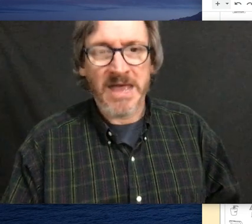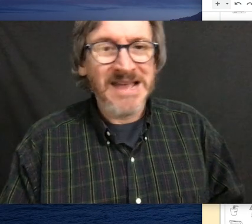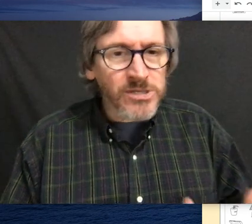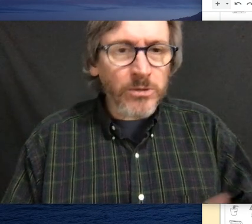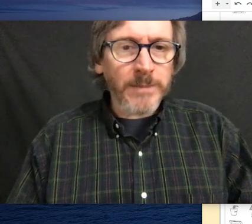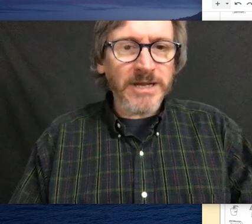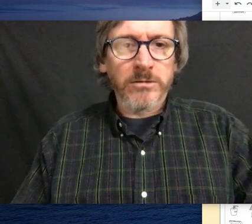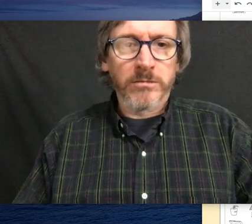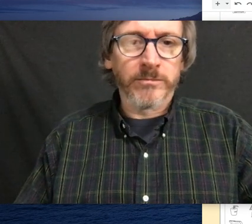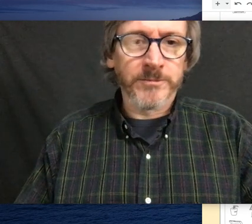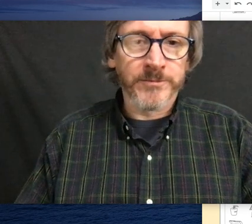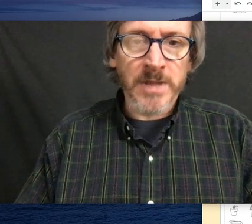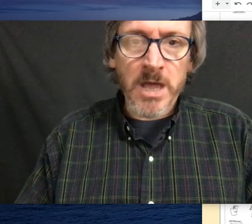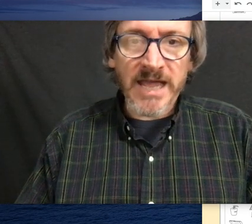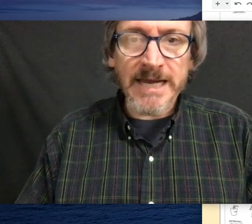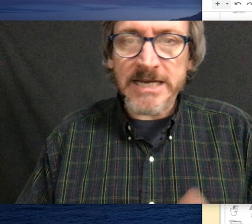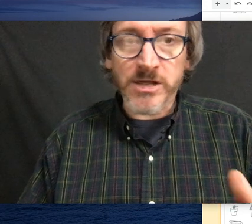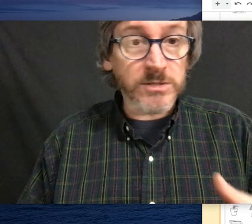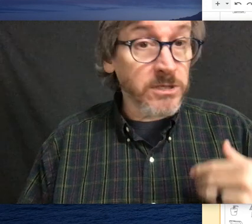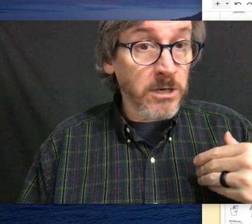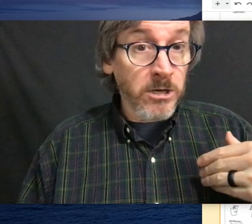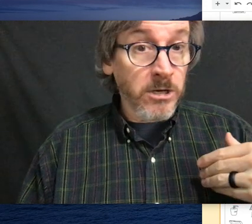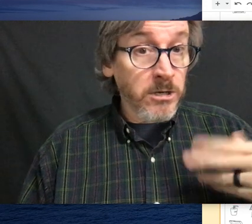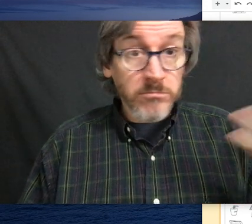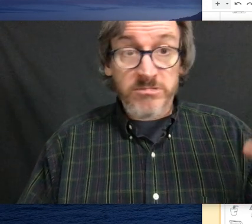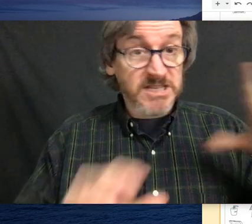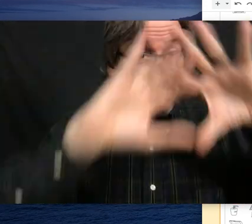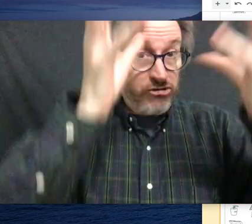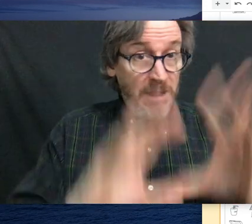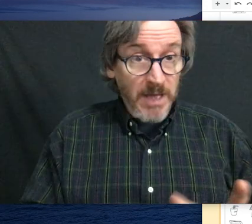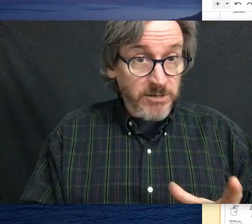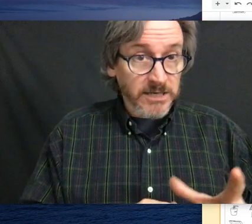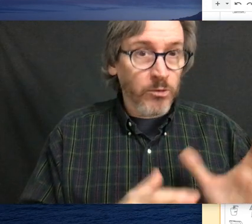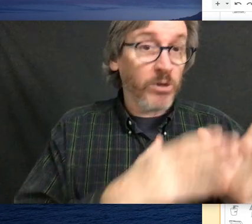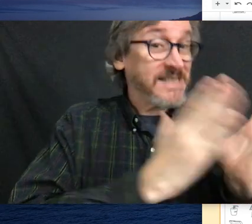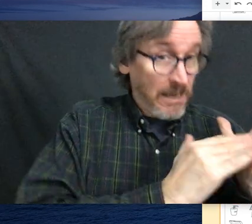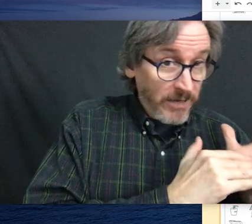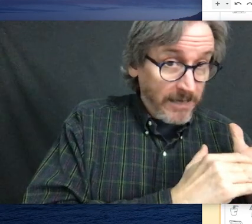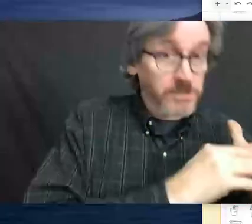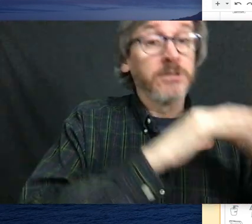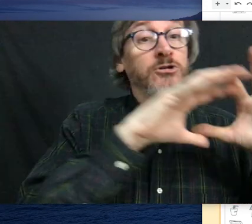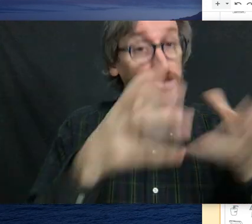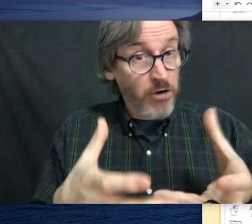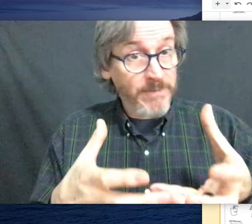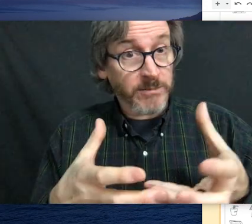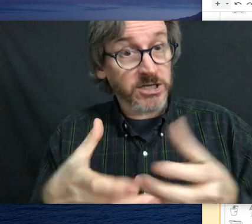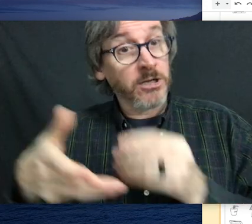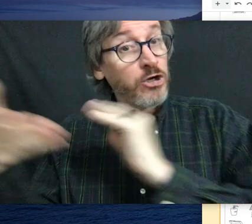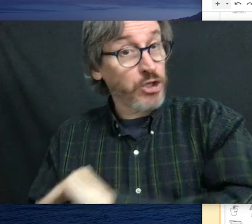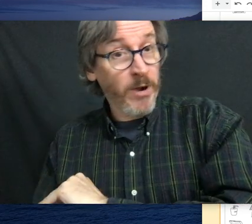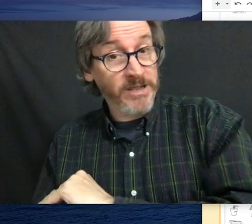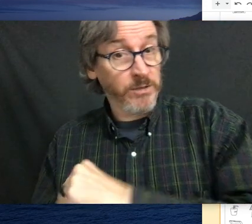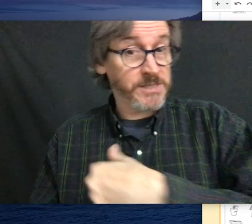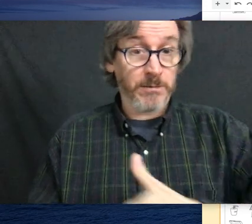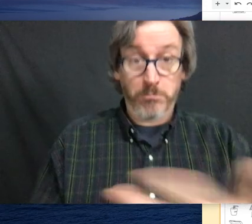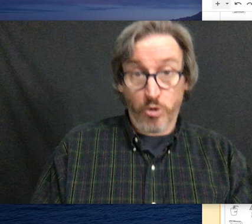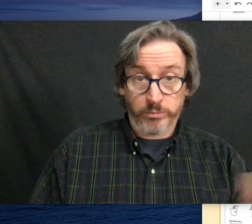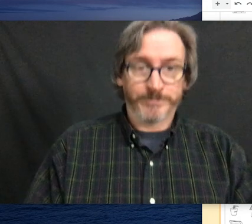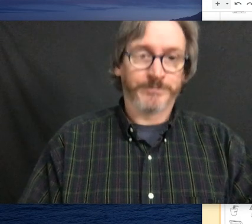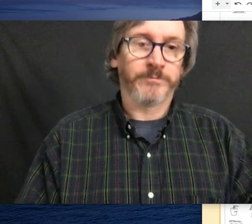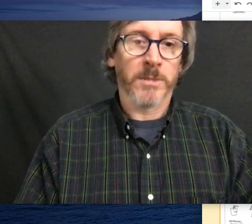Okay. So, I mean, in each of those, describe the object, say what it is, describe the object, show how you use